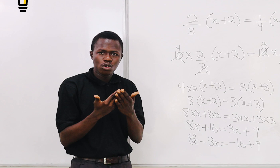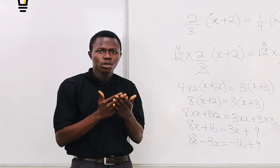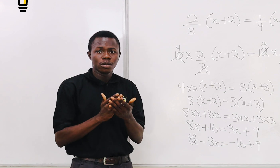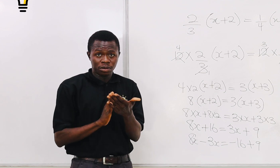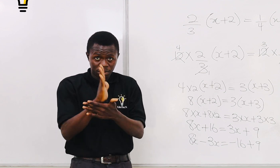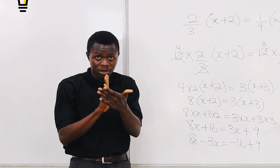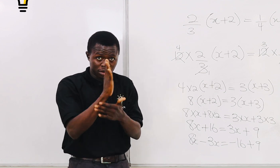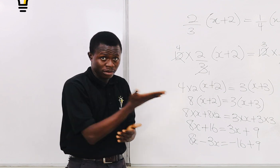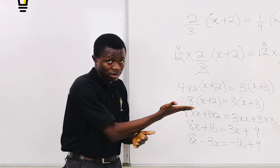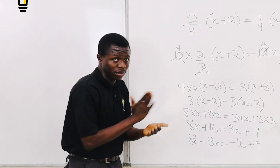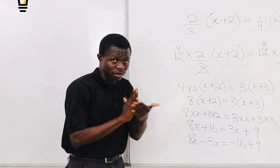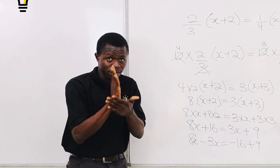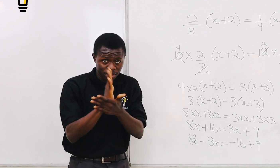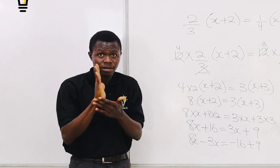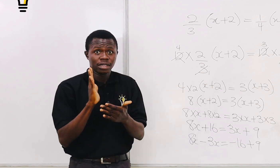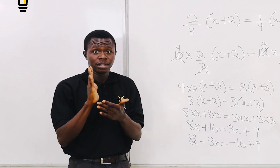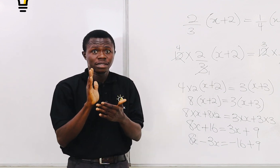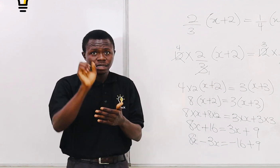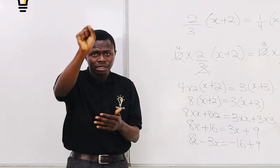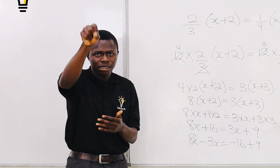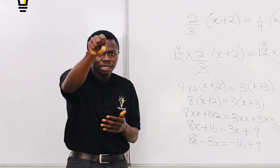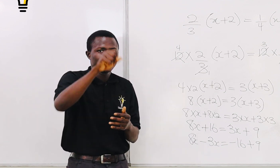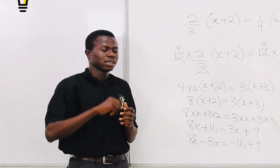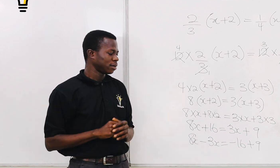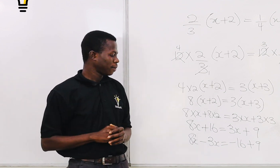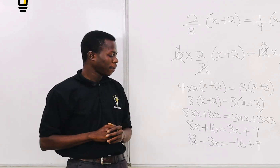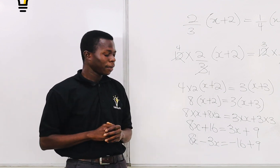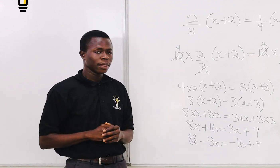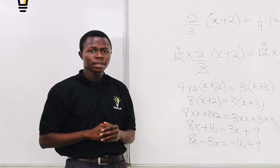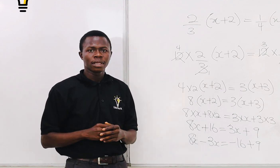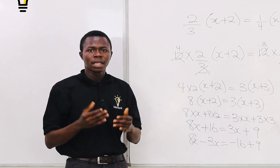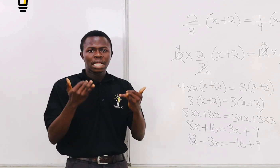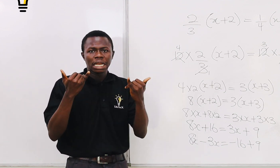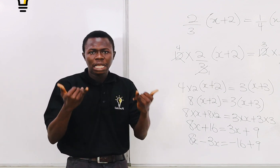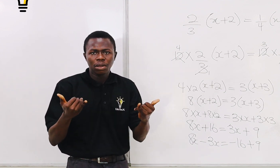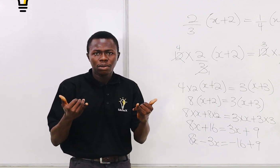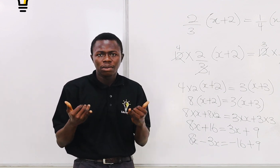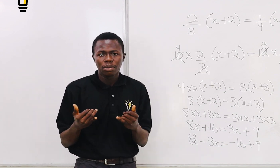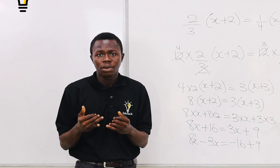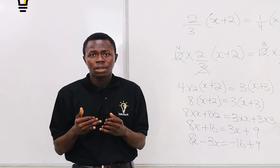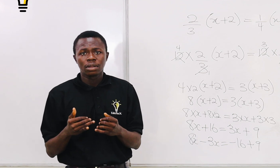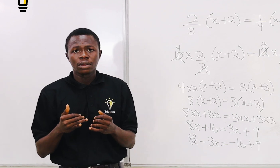Good. I hope what we've done is right? Yes. Now,